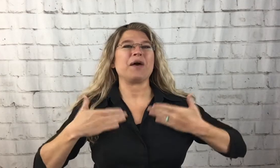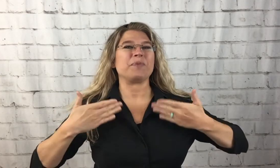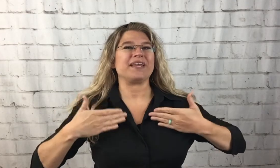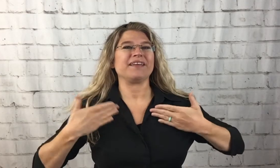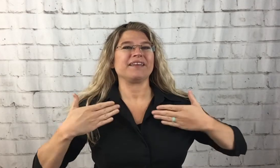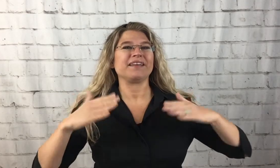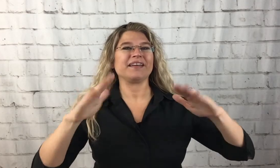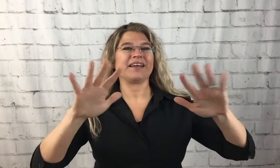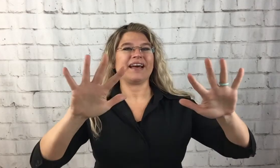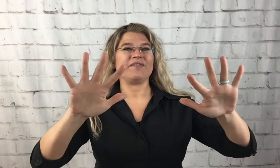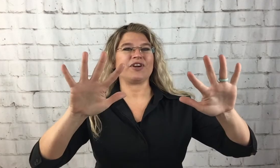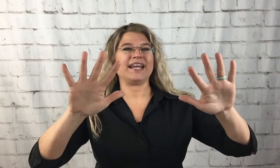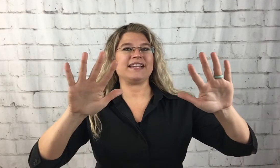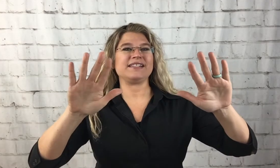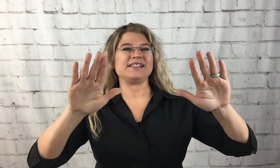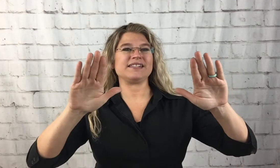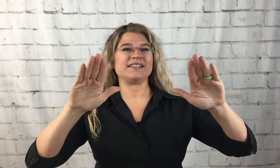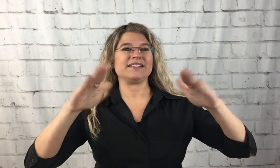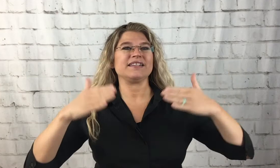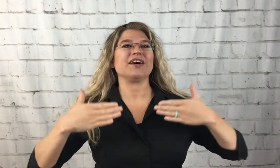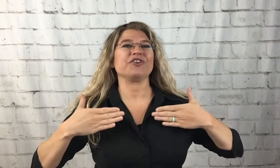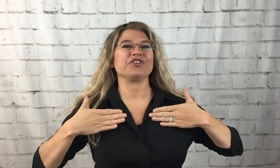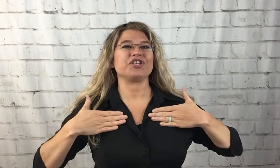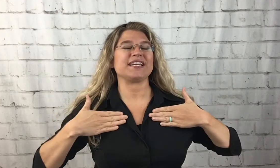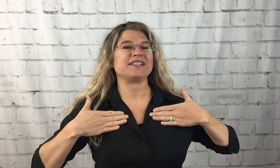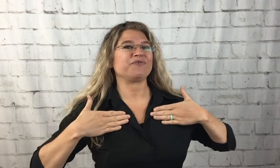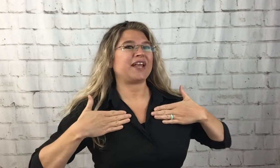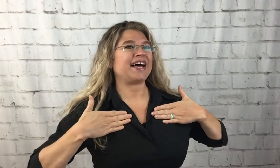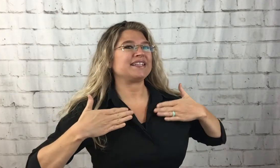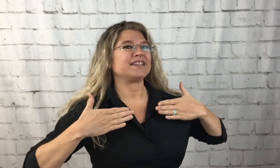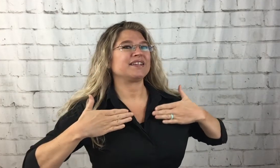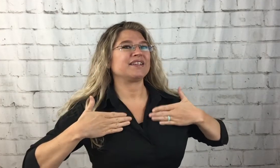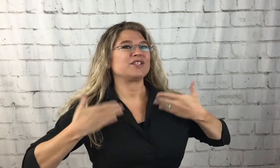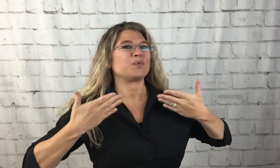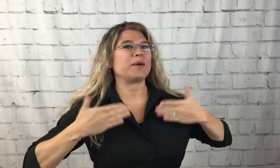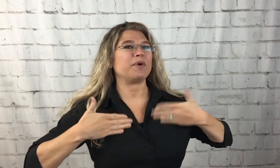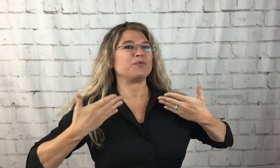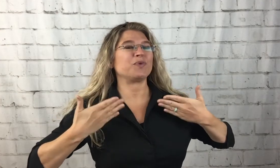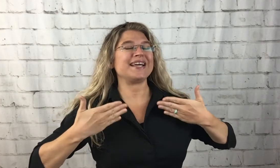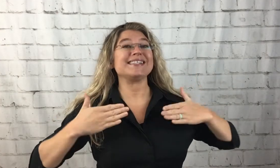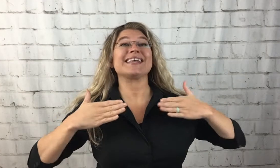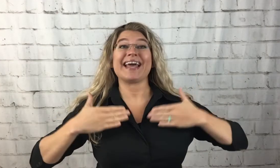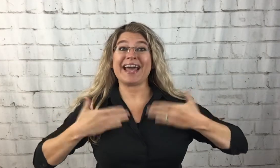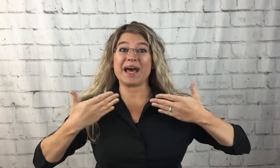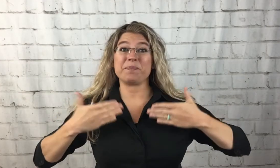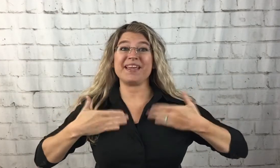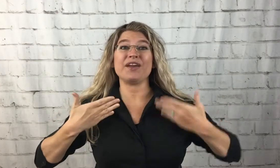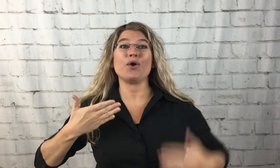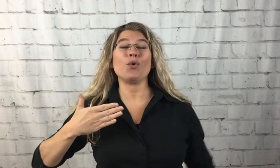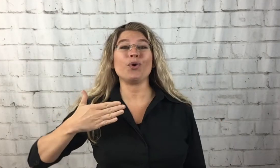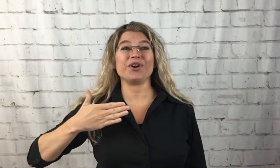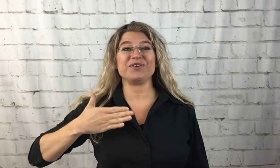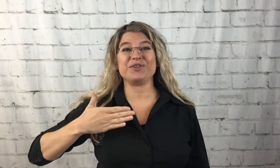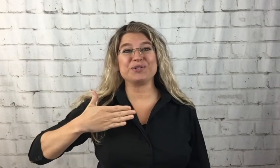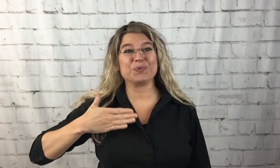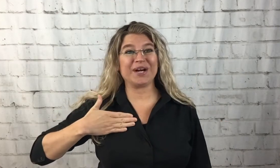Happy. Have your hands on your chest flat. Swipe up twice. Happy. Or you can use one